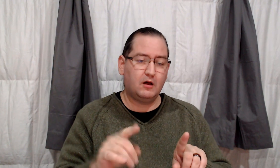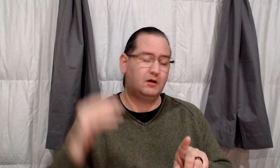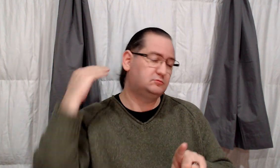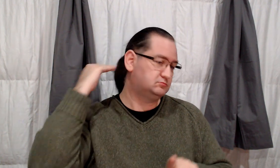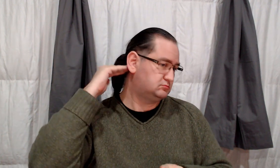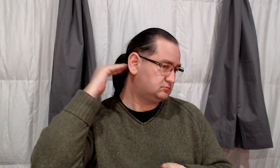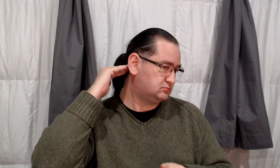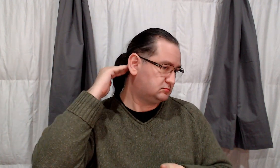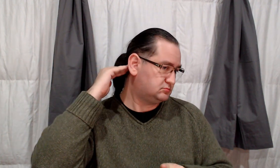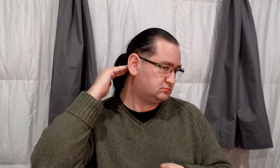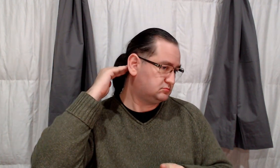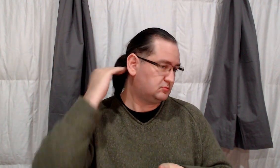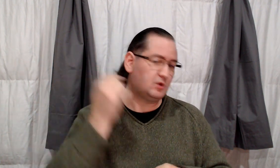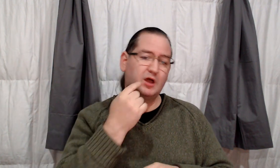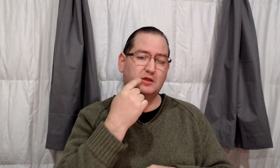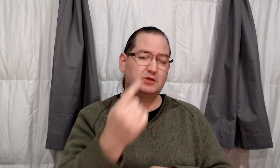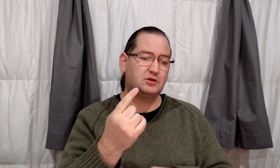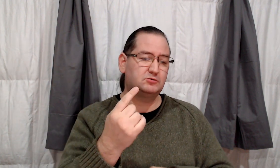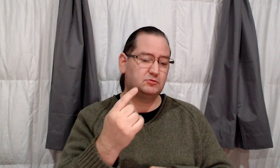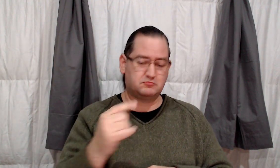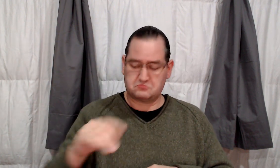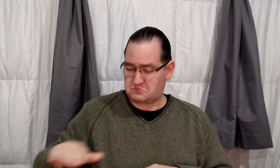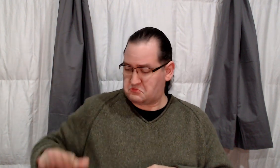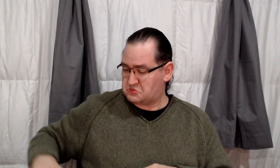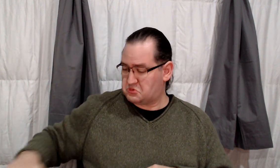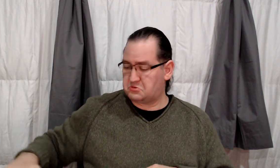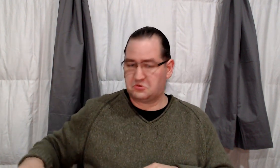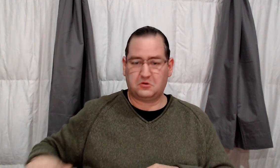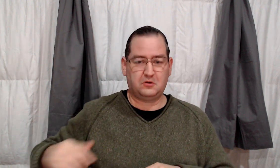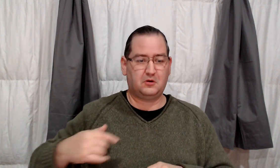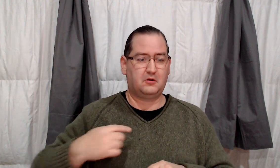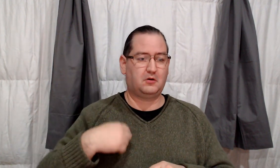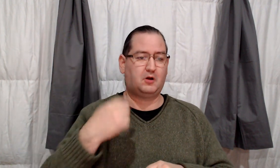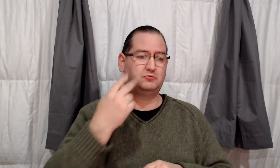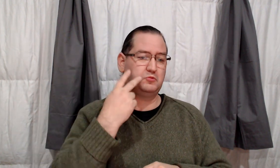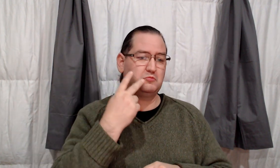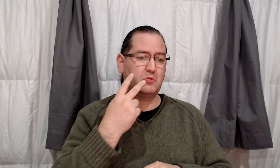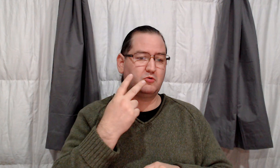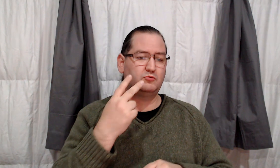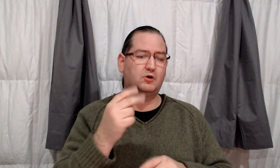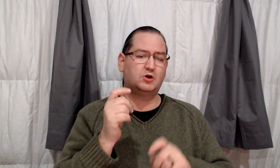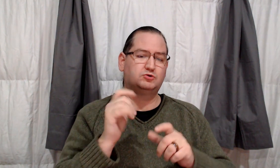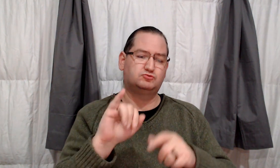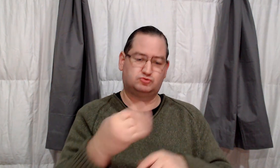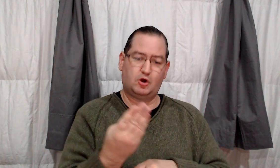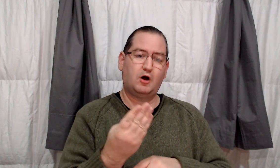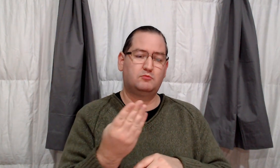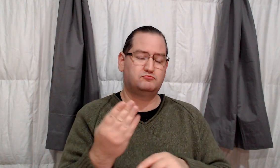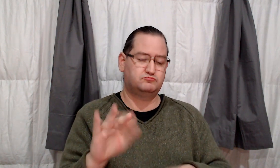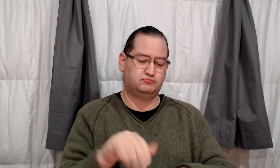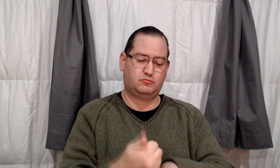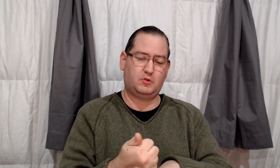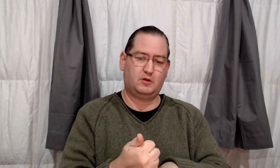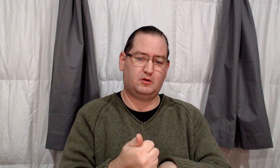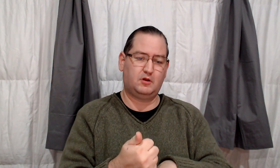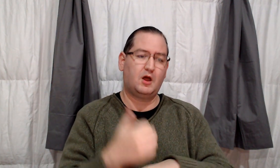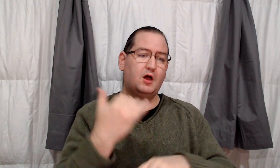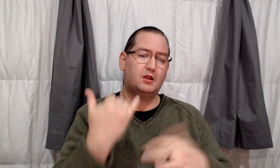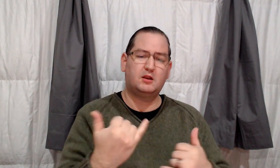job. Even though now you're an adult in your own rights and you don't need a cigarette in your hand to feel